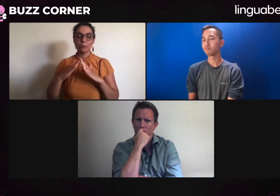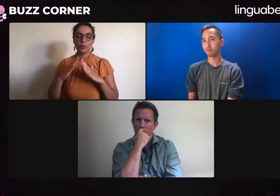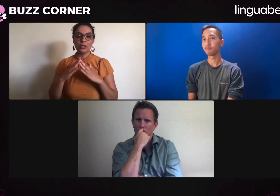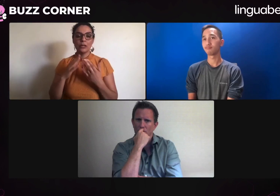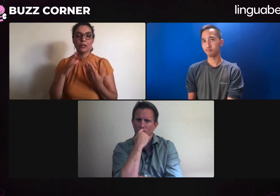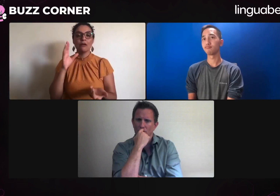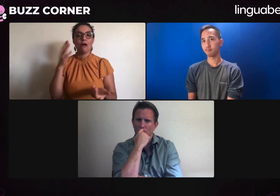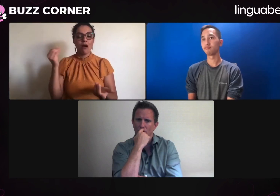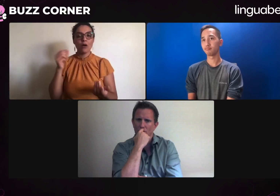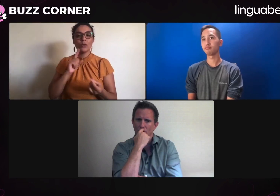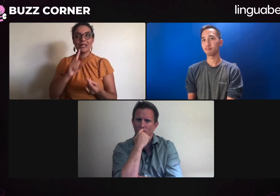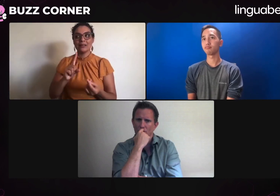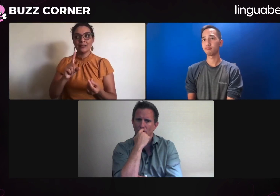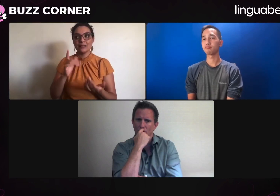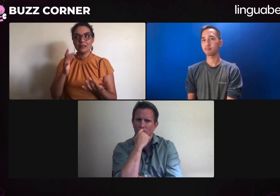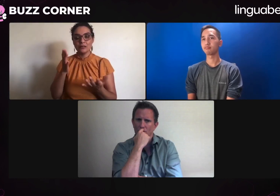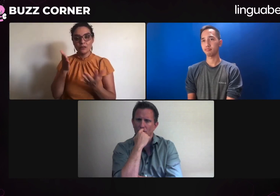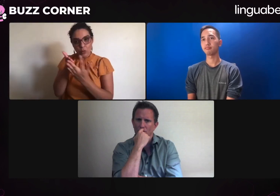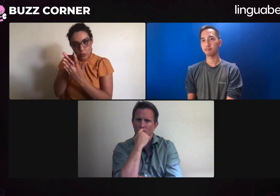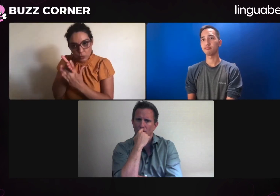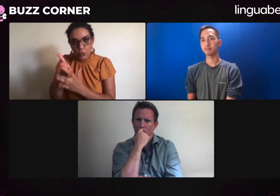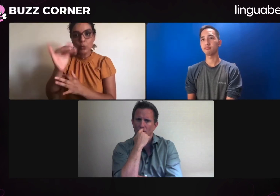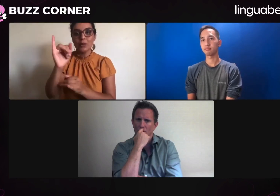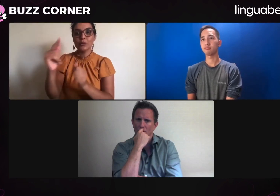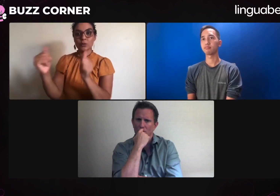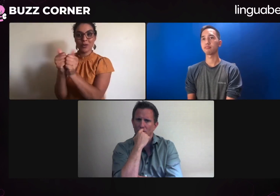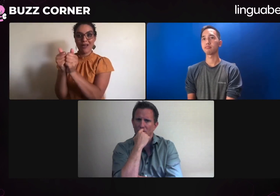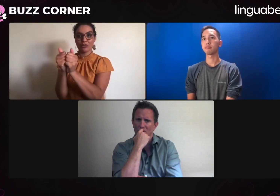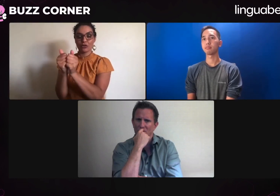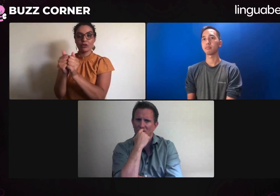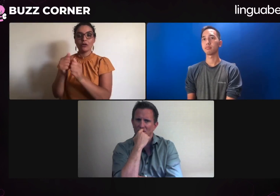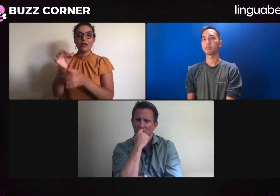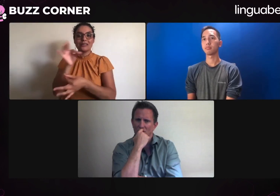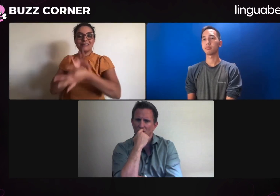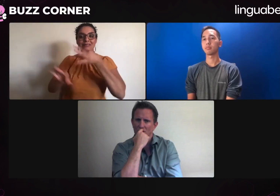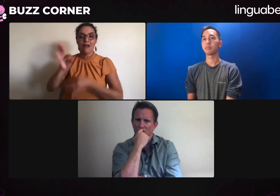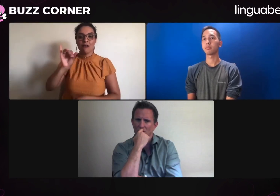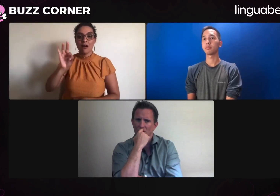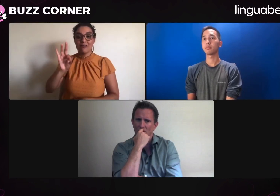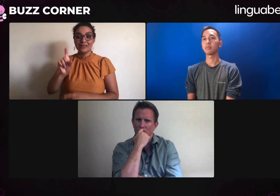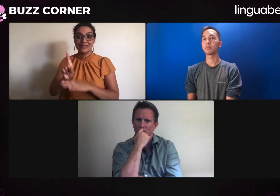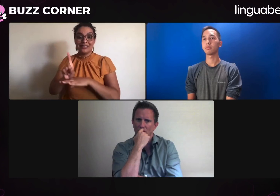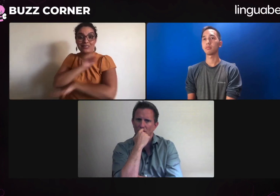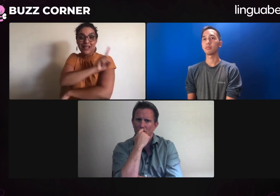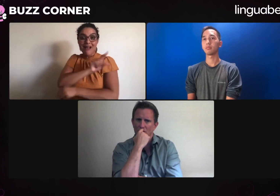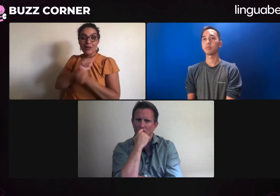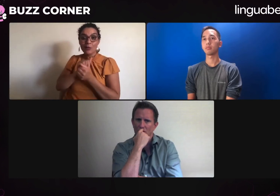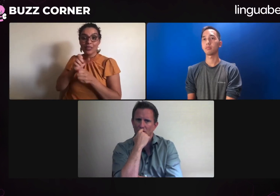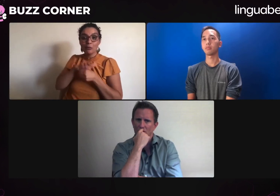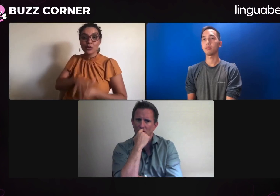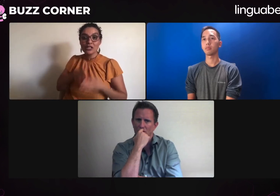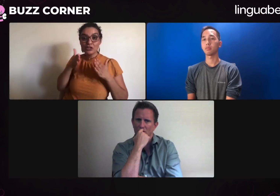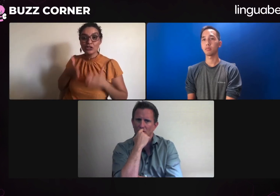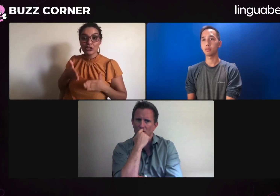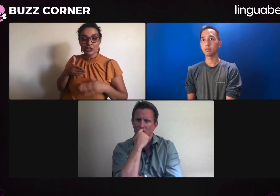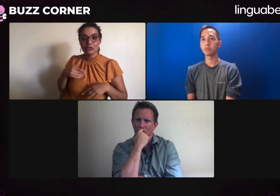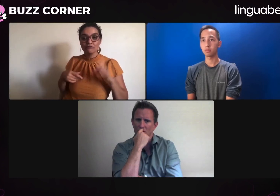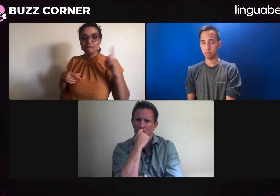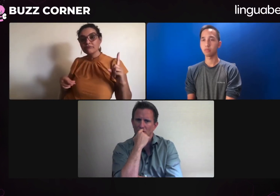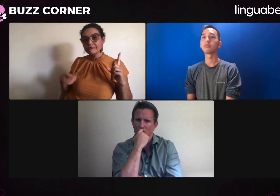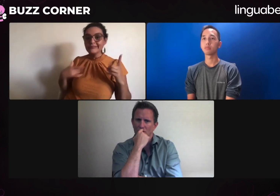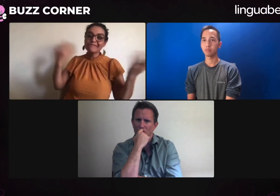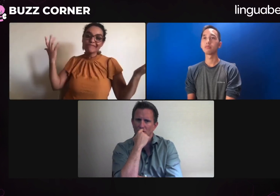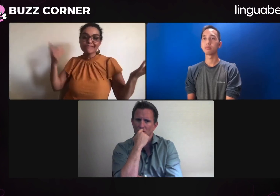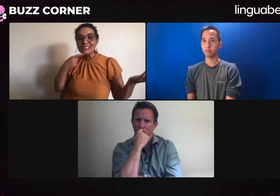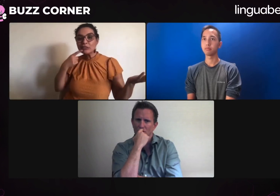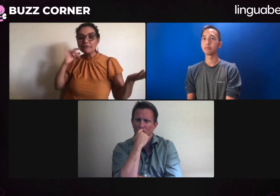just be there for the community and really go through it together. Instead of isolating